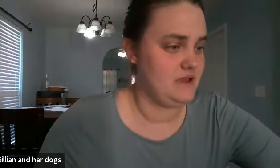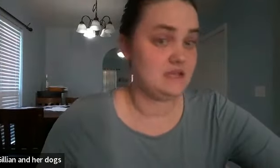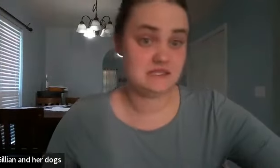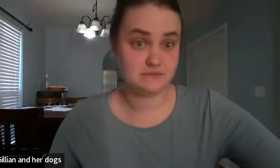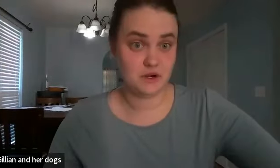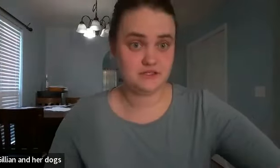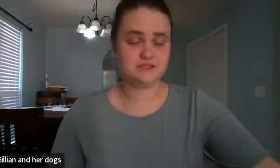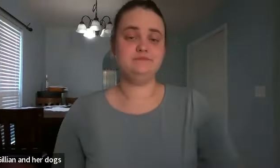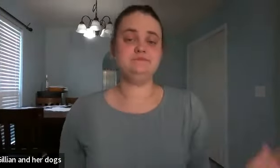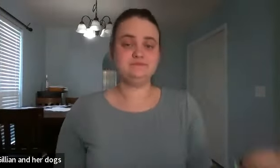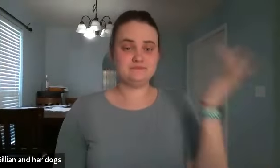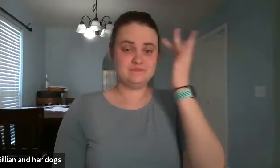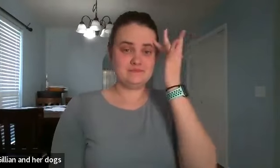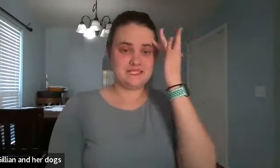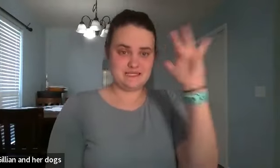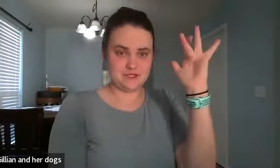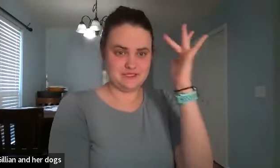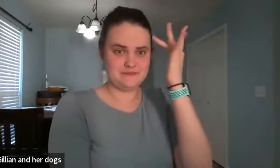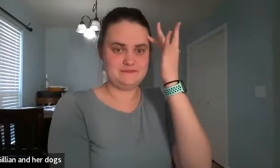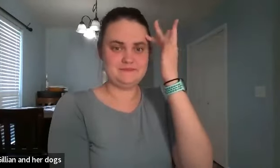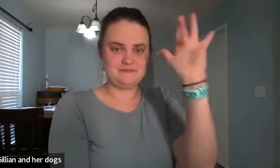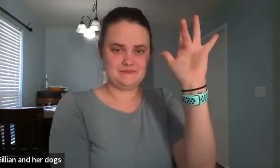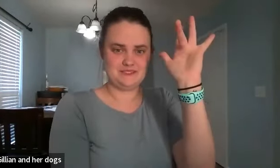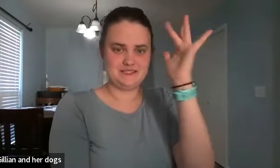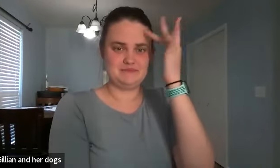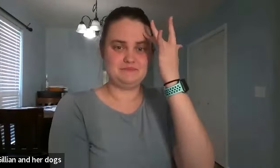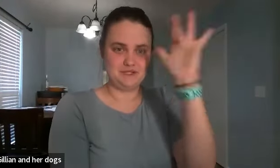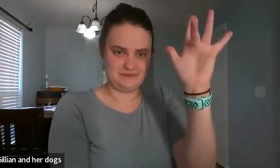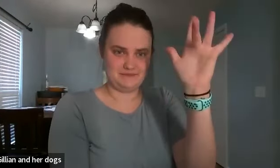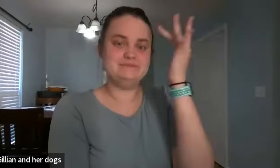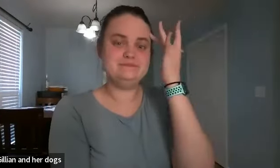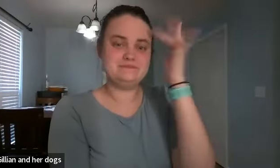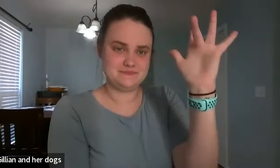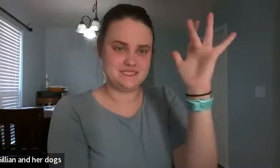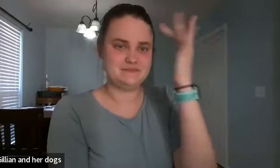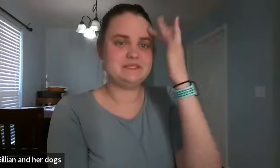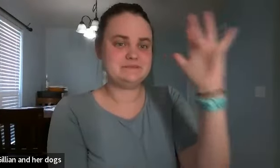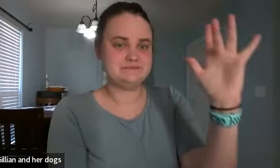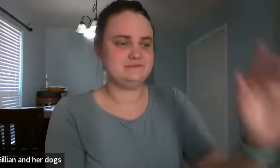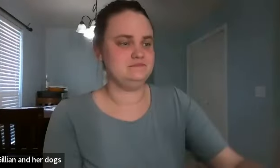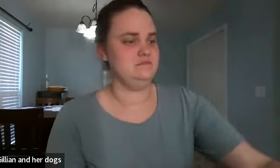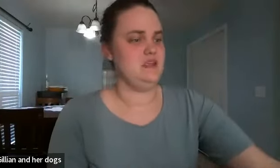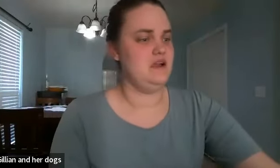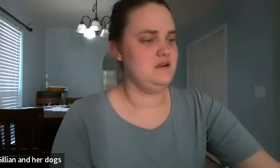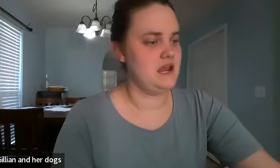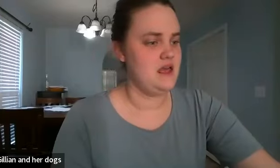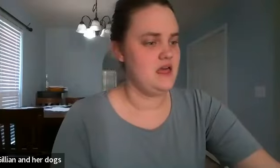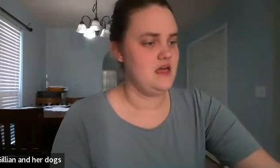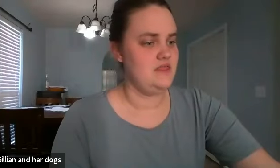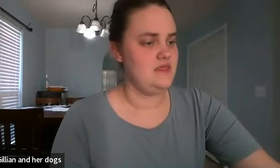had smart, smart, smart, smart. All right.